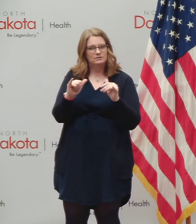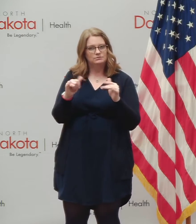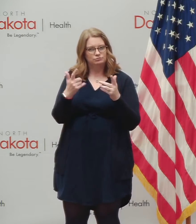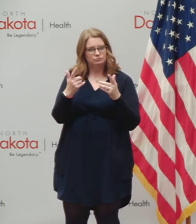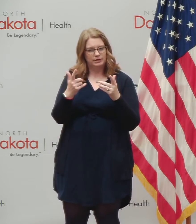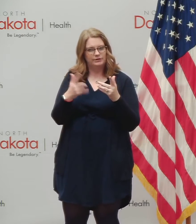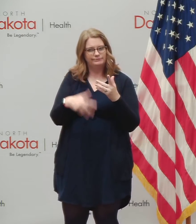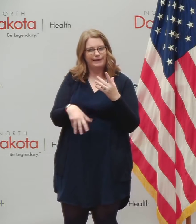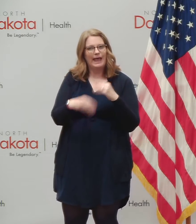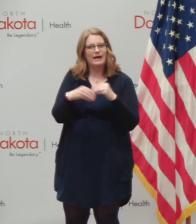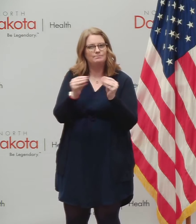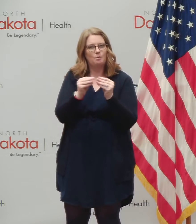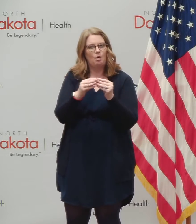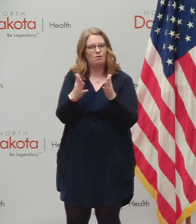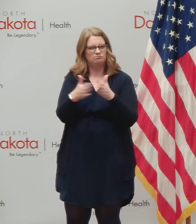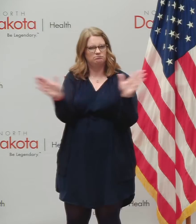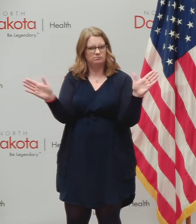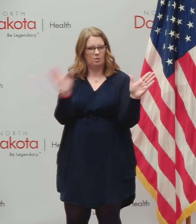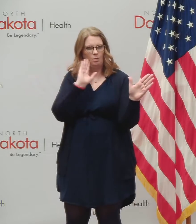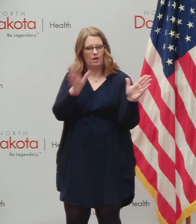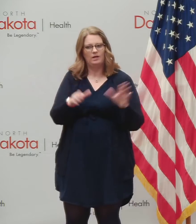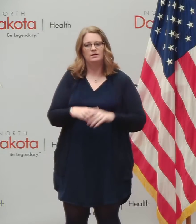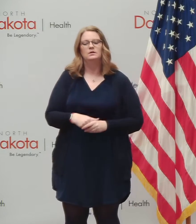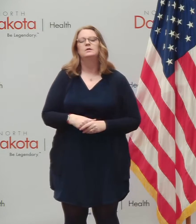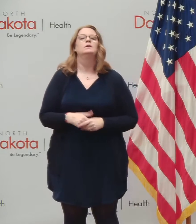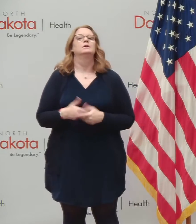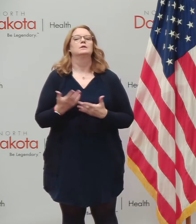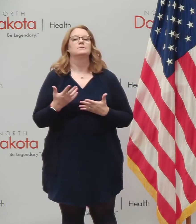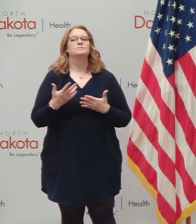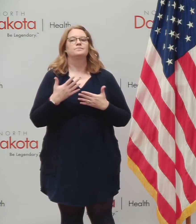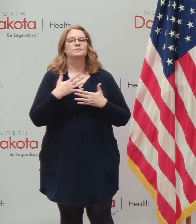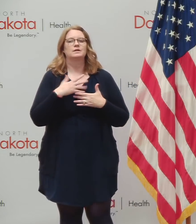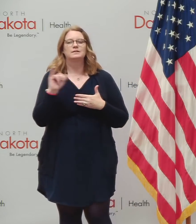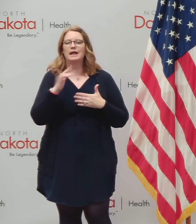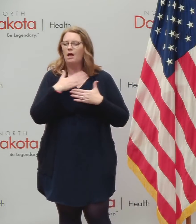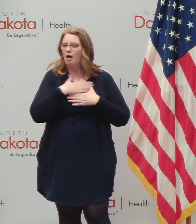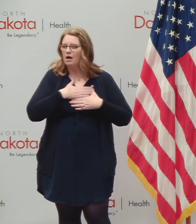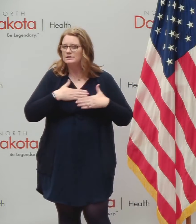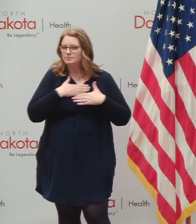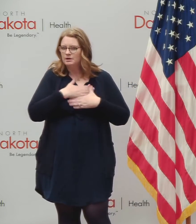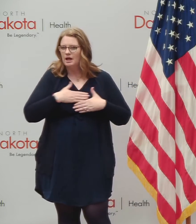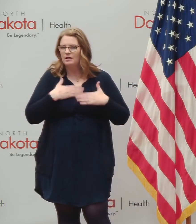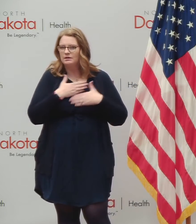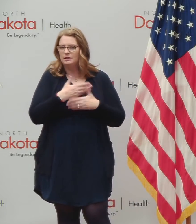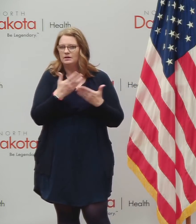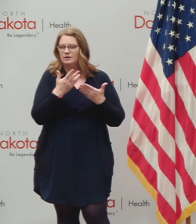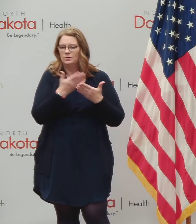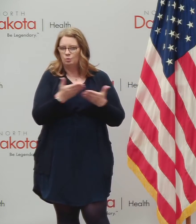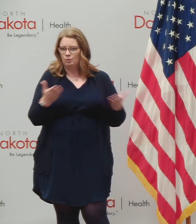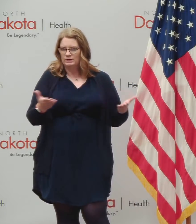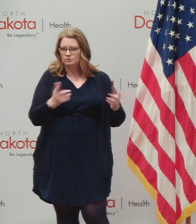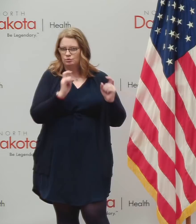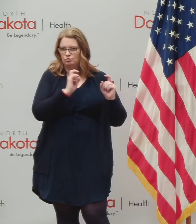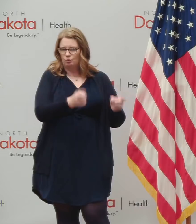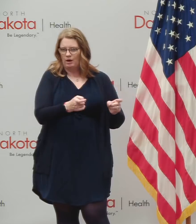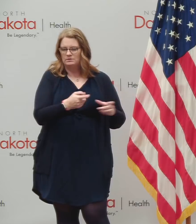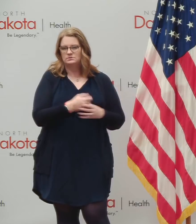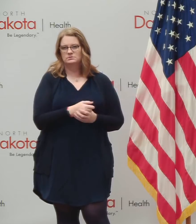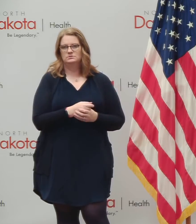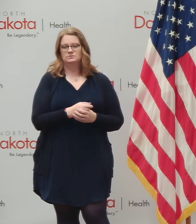The next topic is about hospitality resource grants.